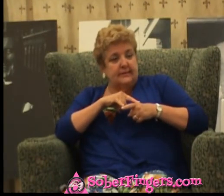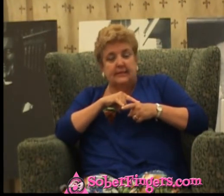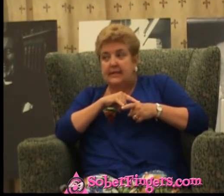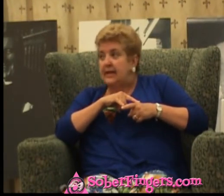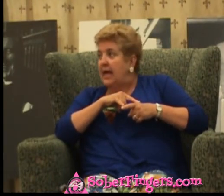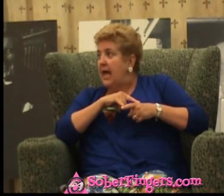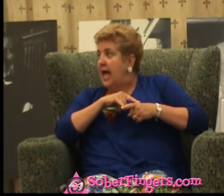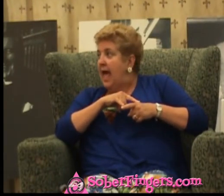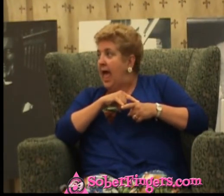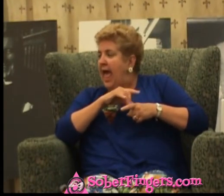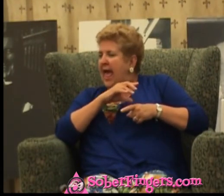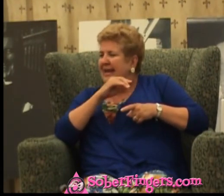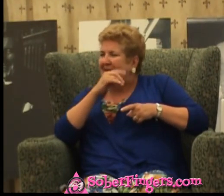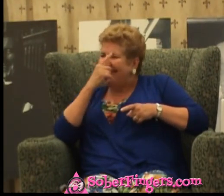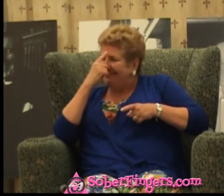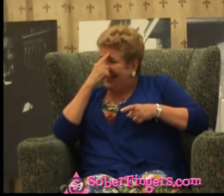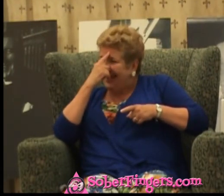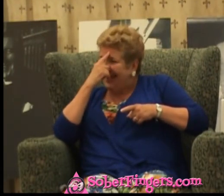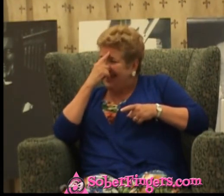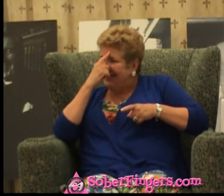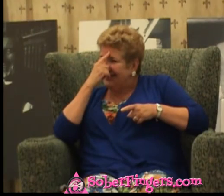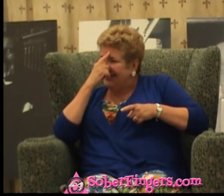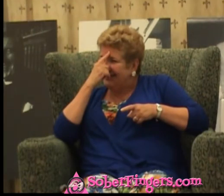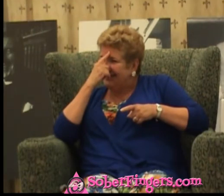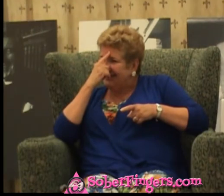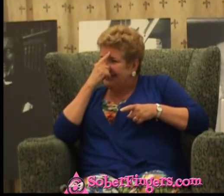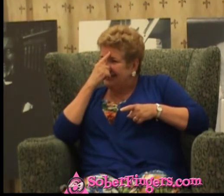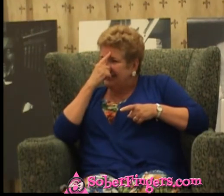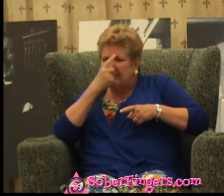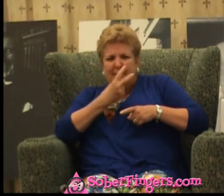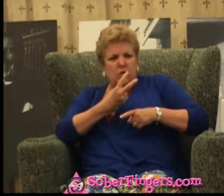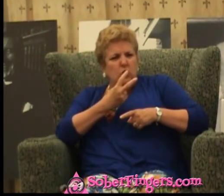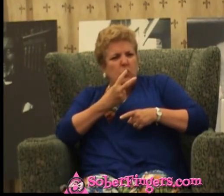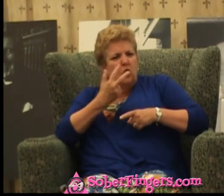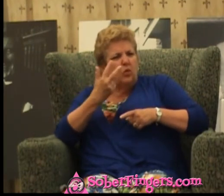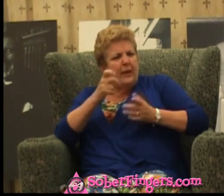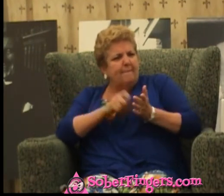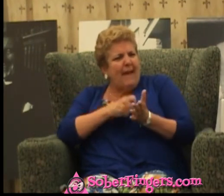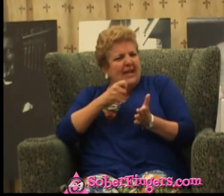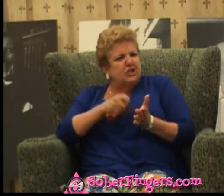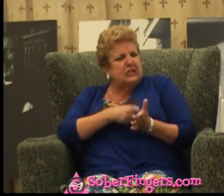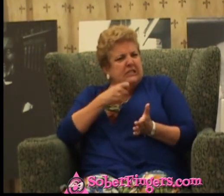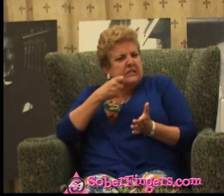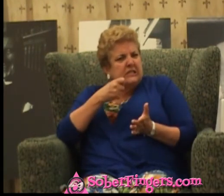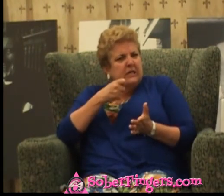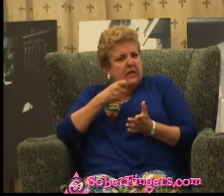And I think just 2 or 3 matches. And we all were chain